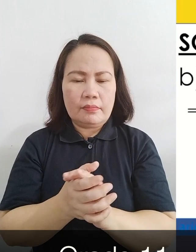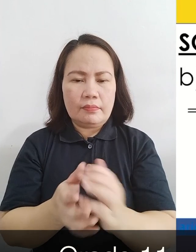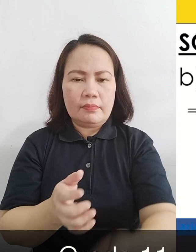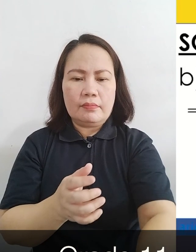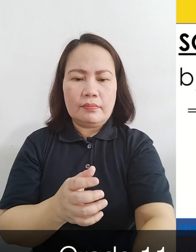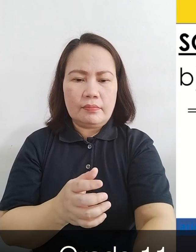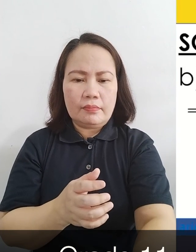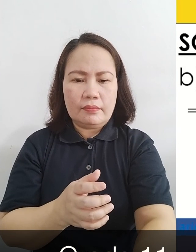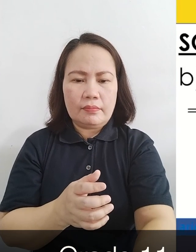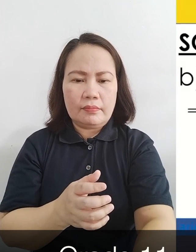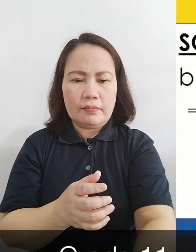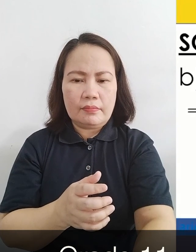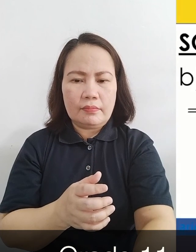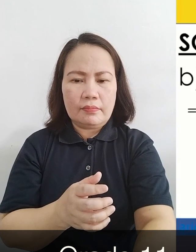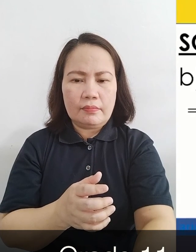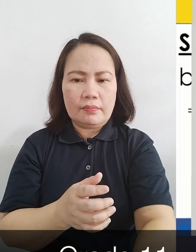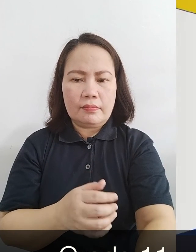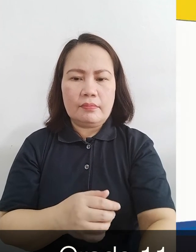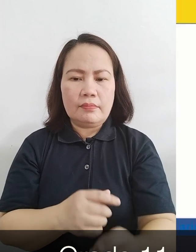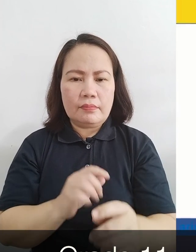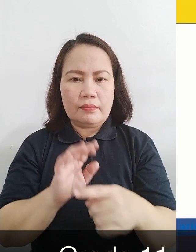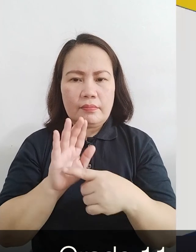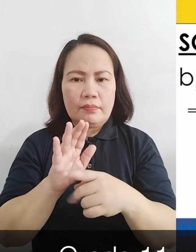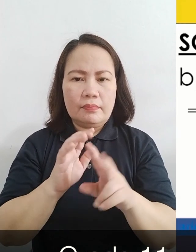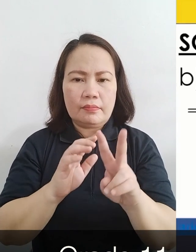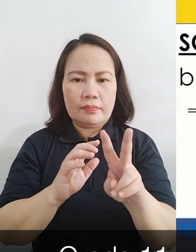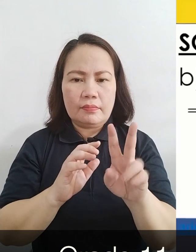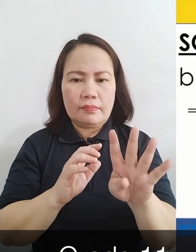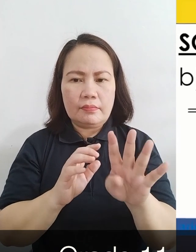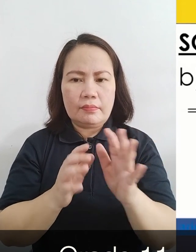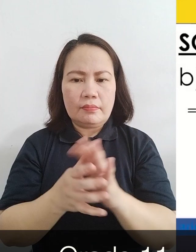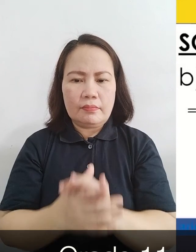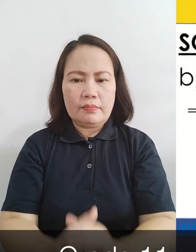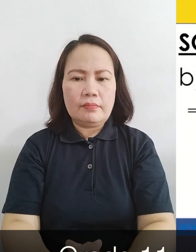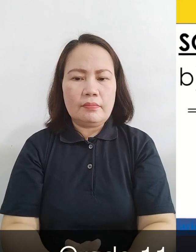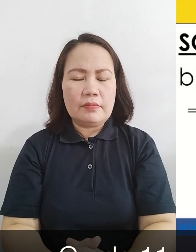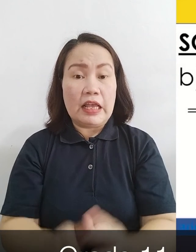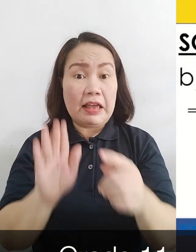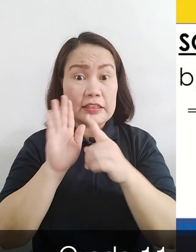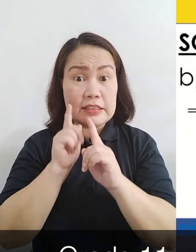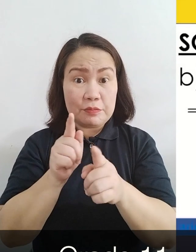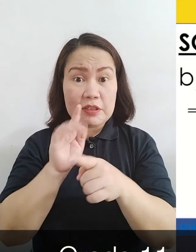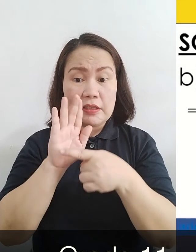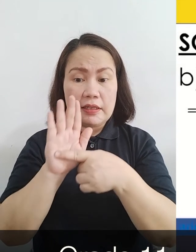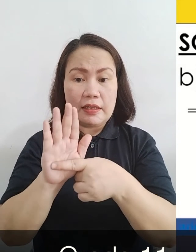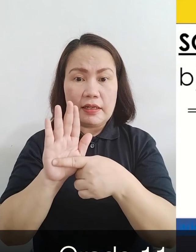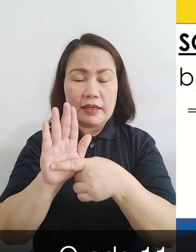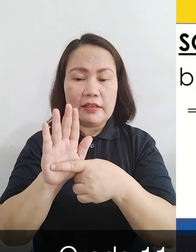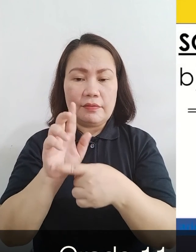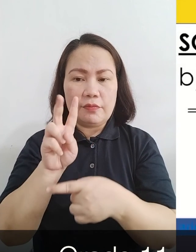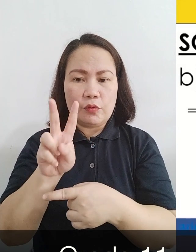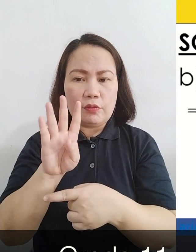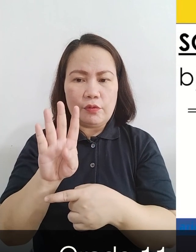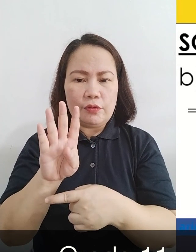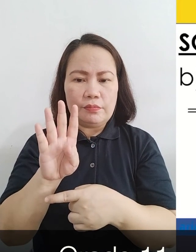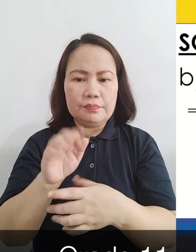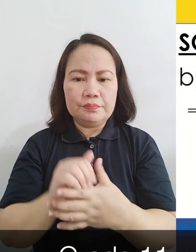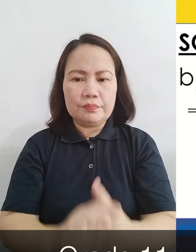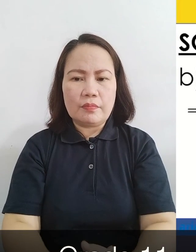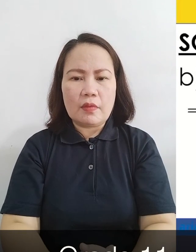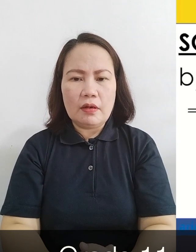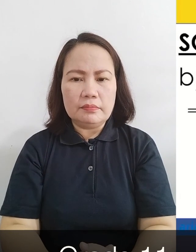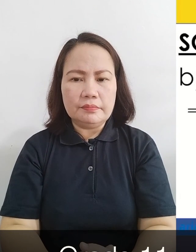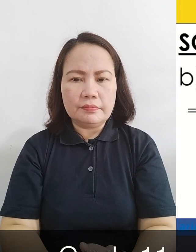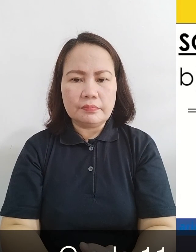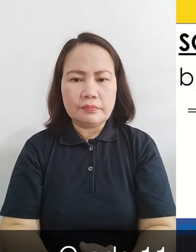exercises. So ipapakita ko na ang sagot. Ayan, for letter B, the answer is negative